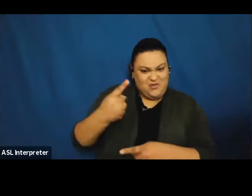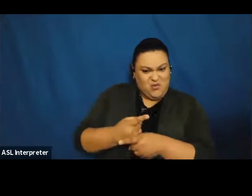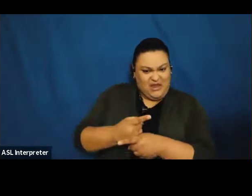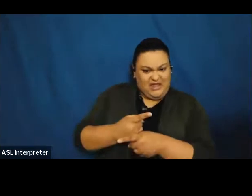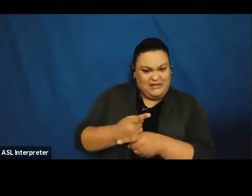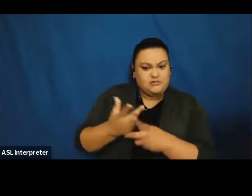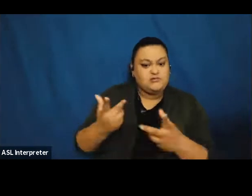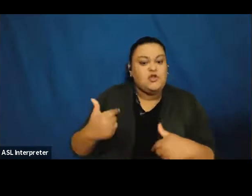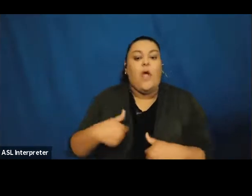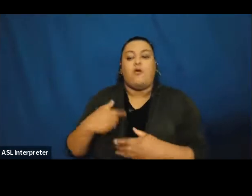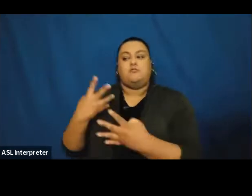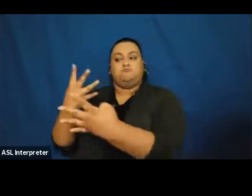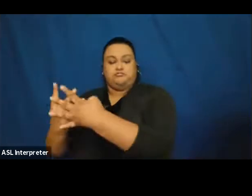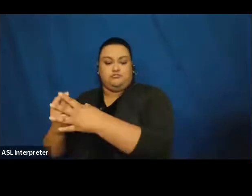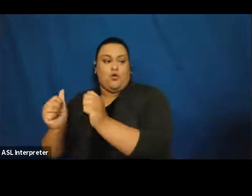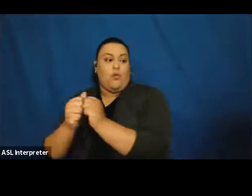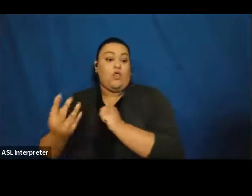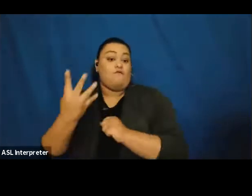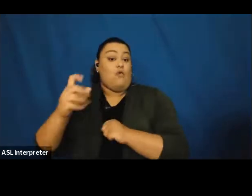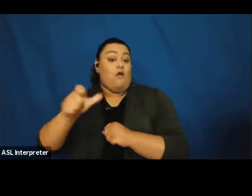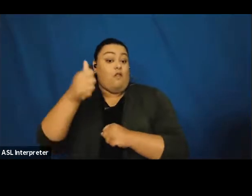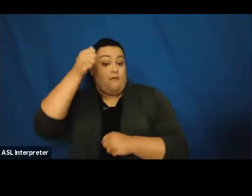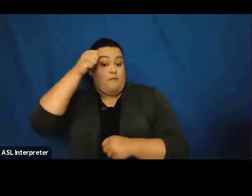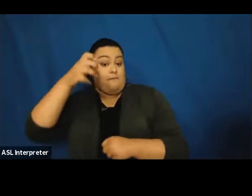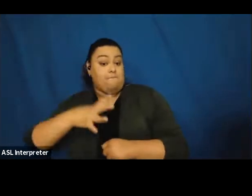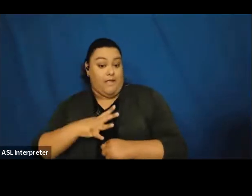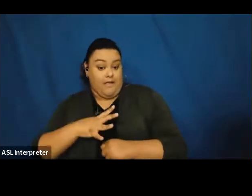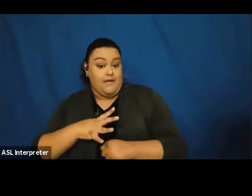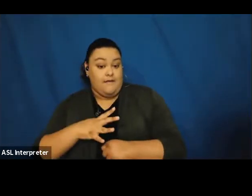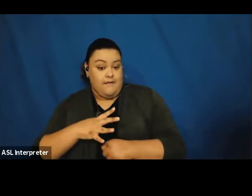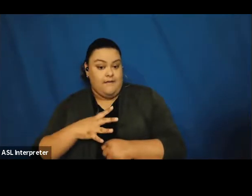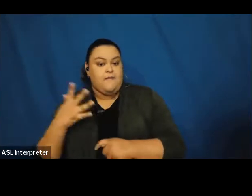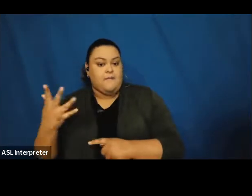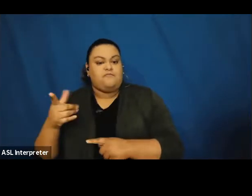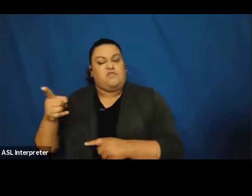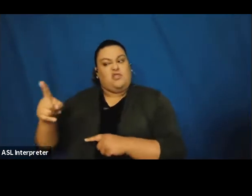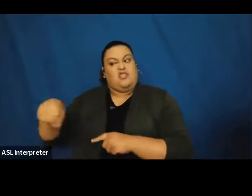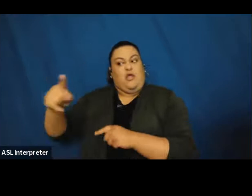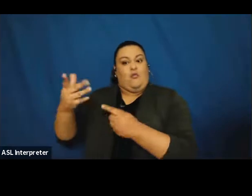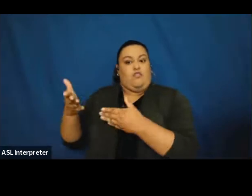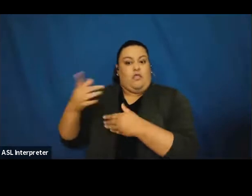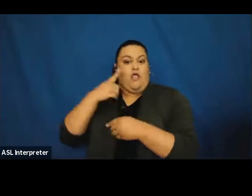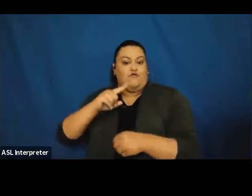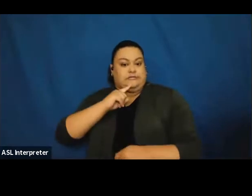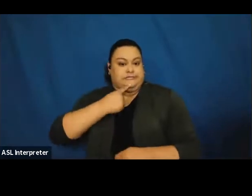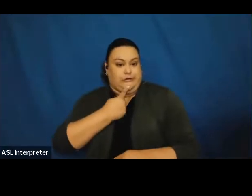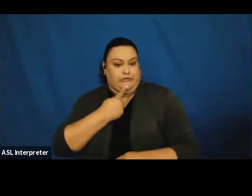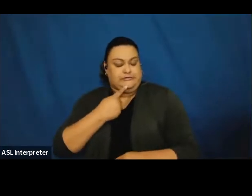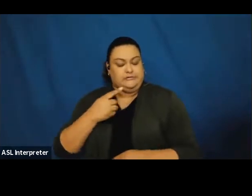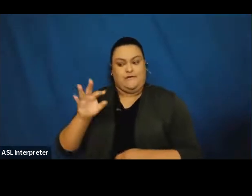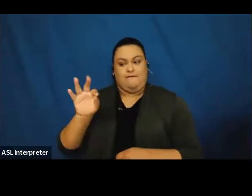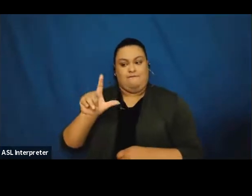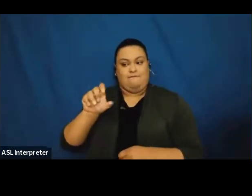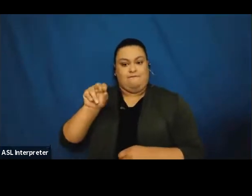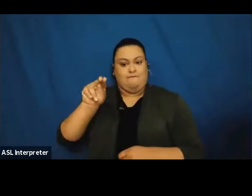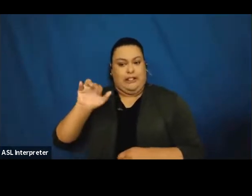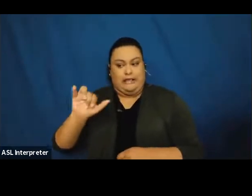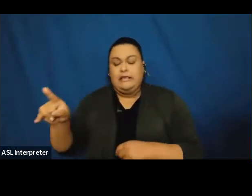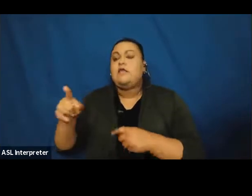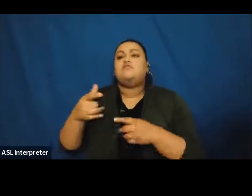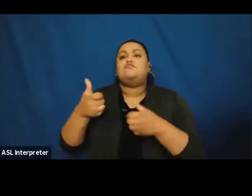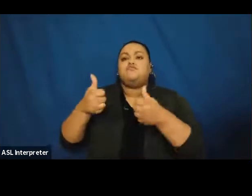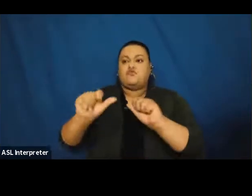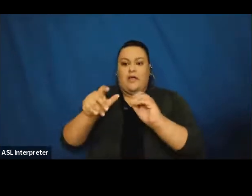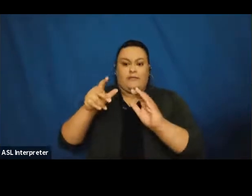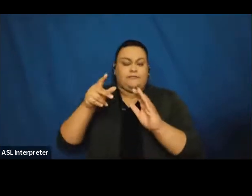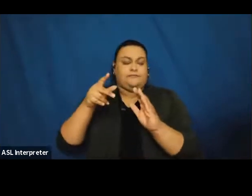guys, and they were there for serious felonies like attempted murder, armed robbery,